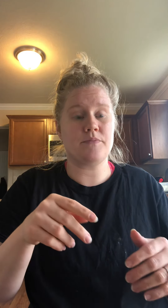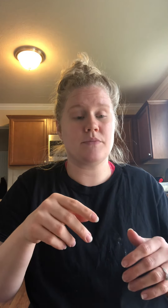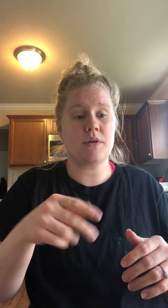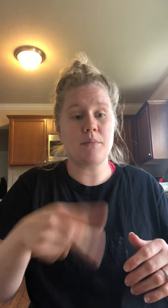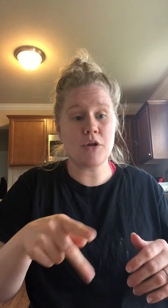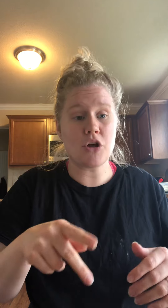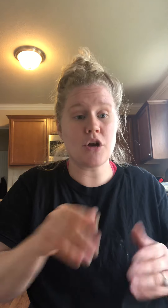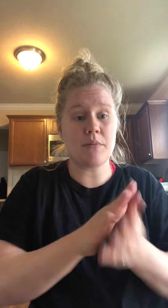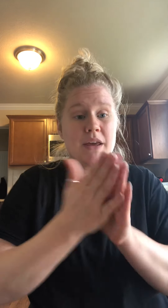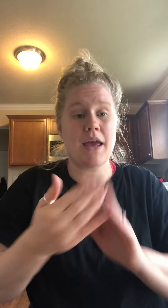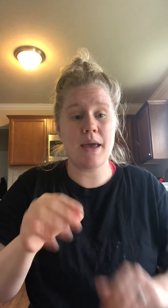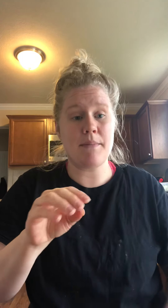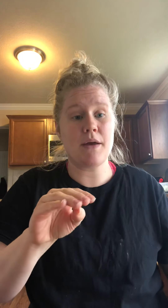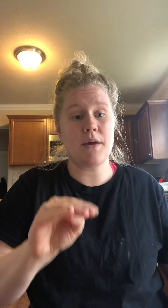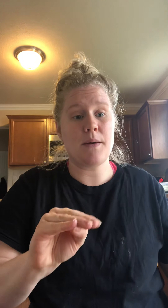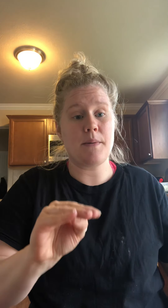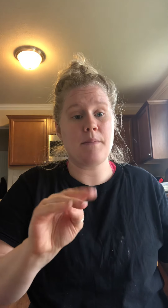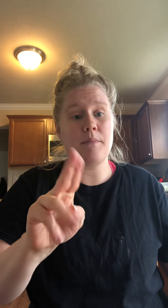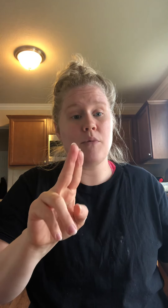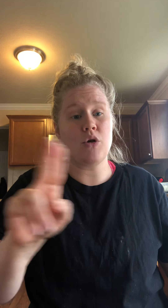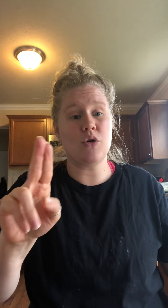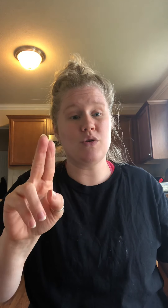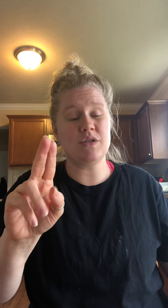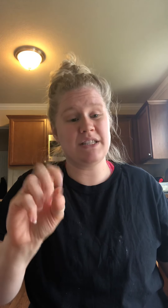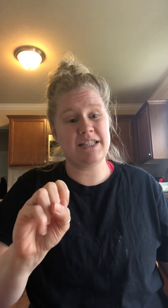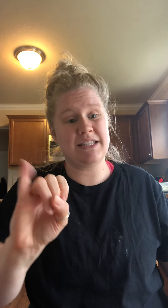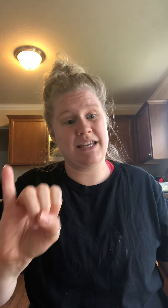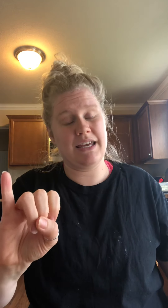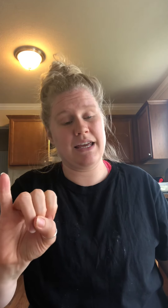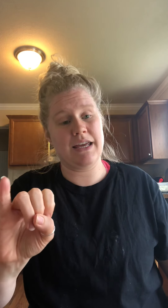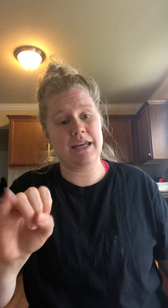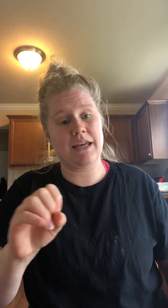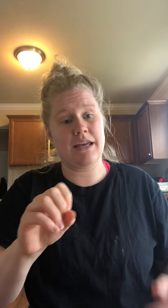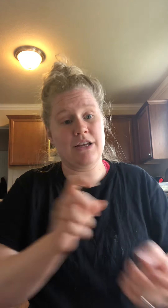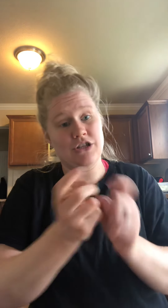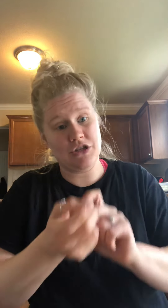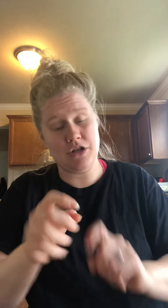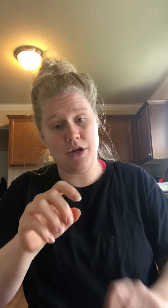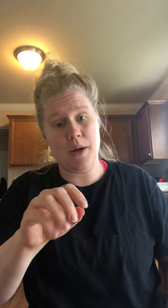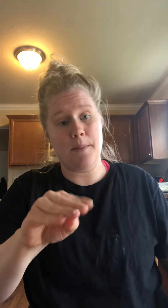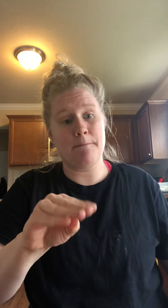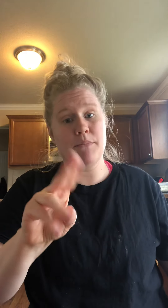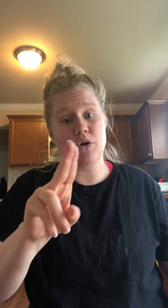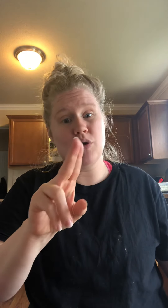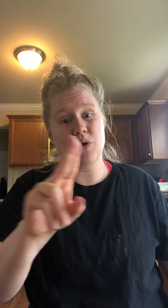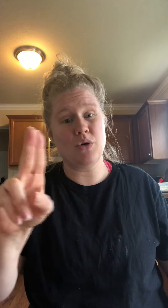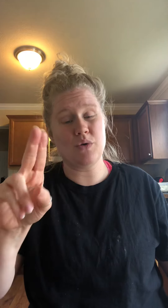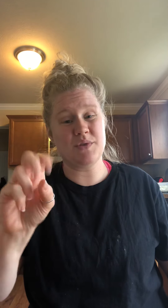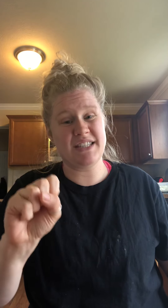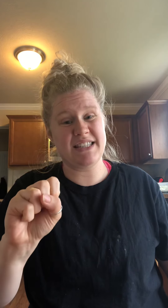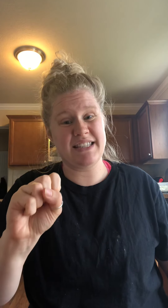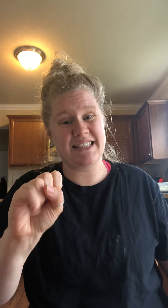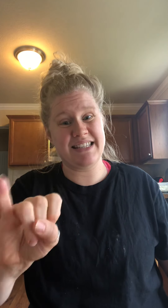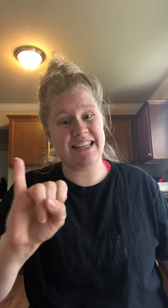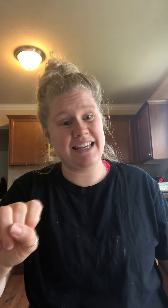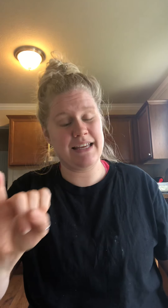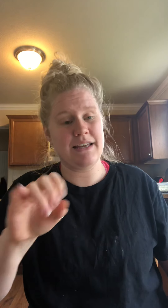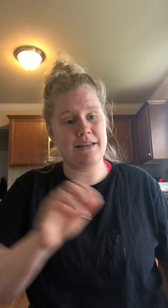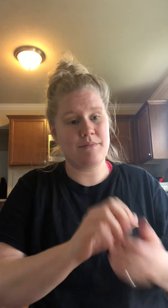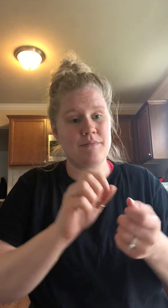Musi, and then eventually Nisi. Then you get Mies. Then during a few hundred years later, during the Great Vowel